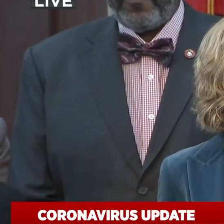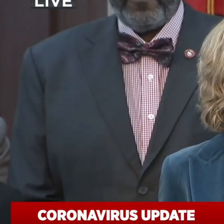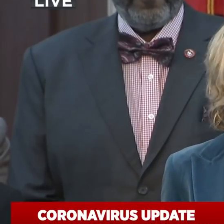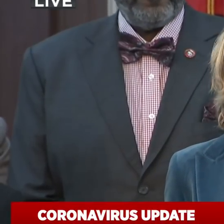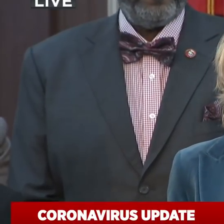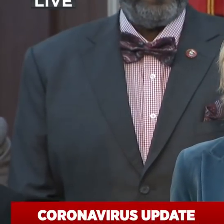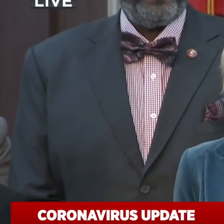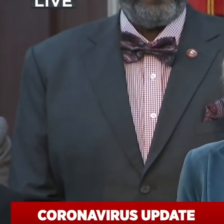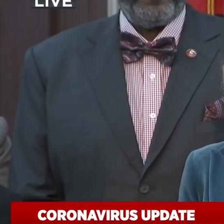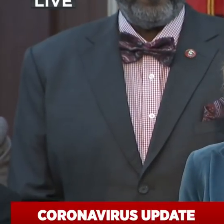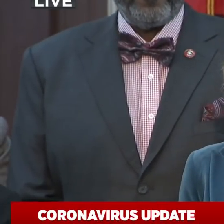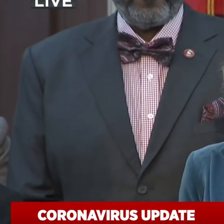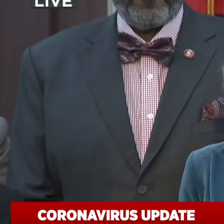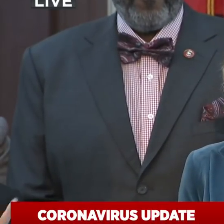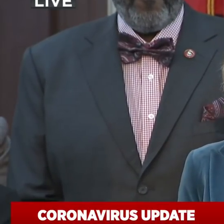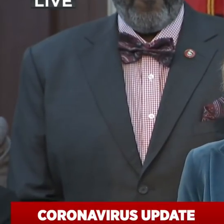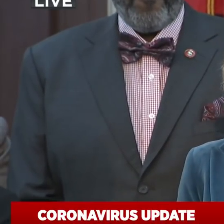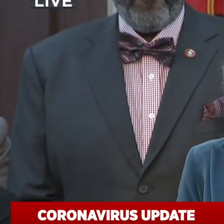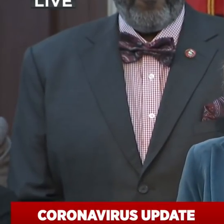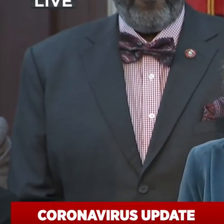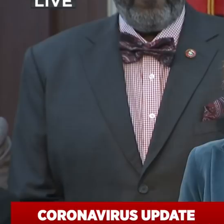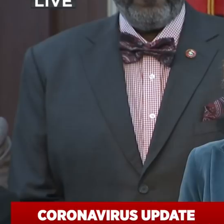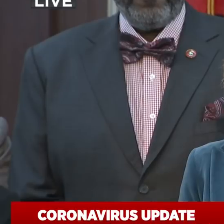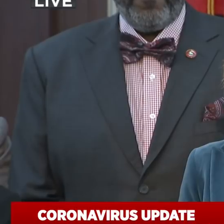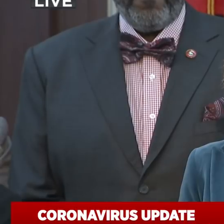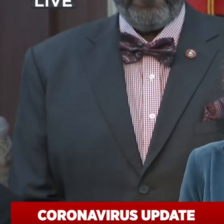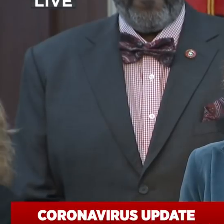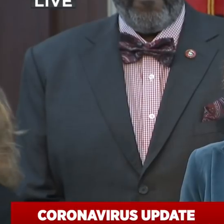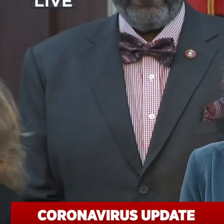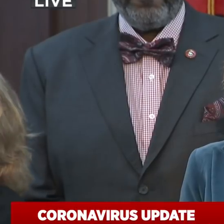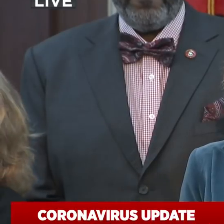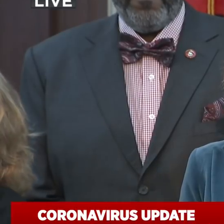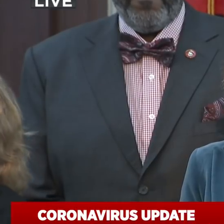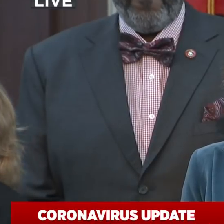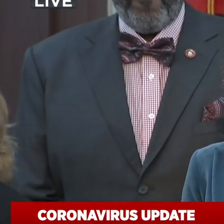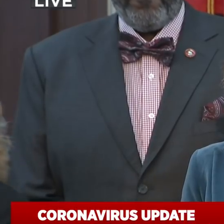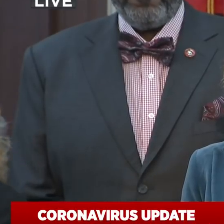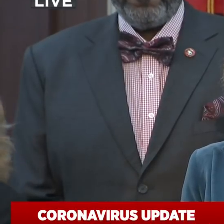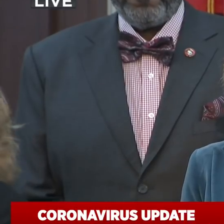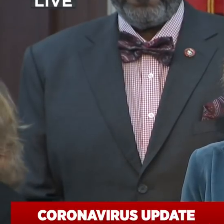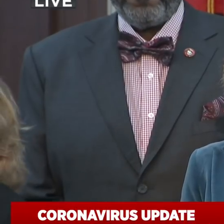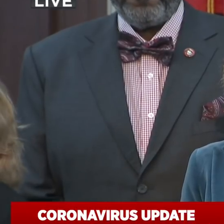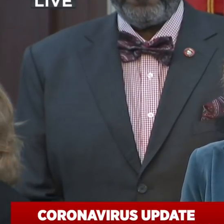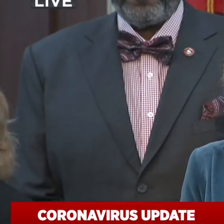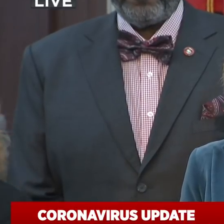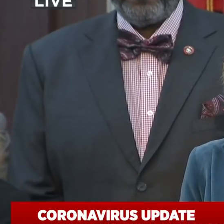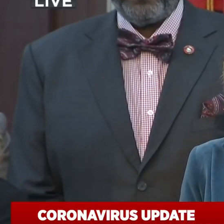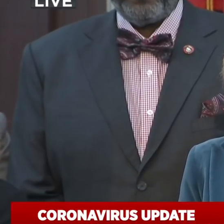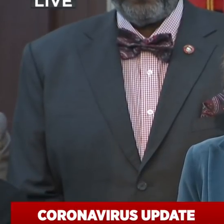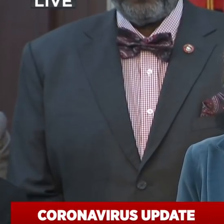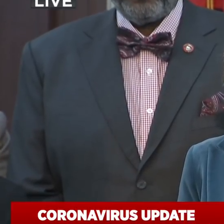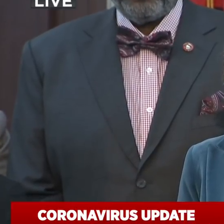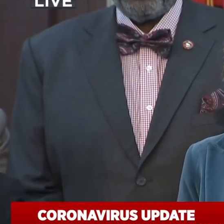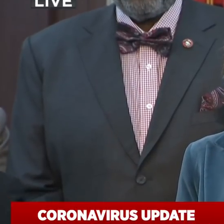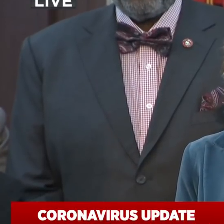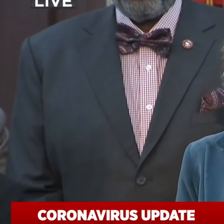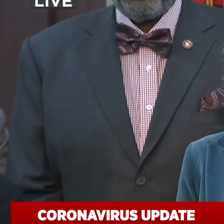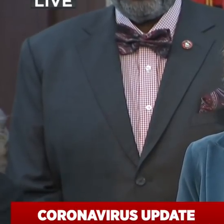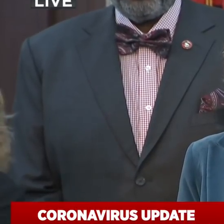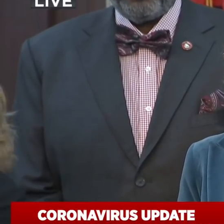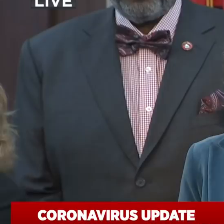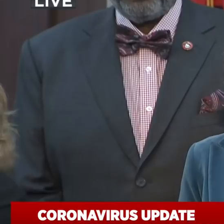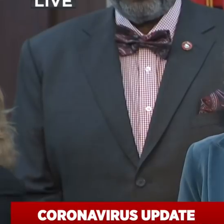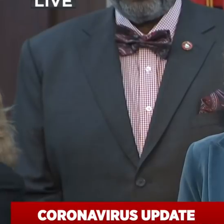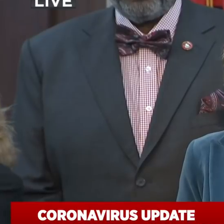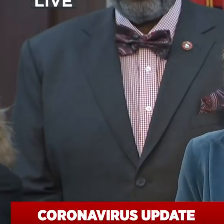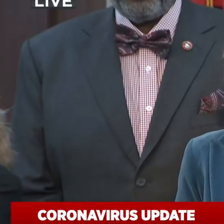the press and the public as soon as we possibly can. Of the first 7, 6 are part of the same cluster in the